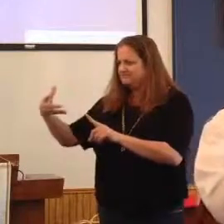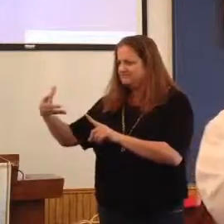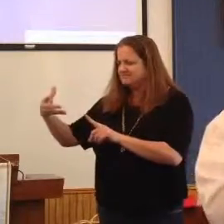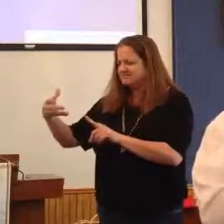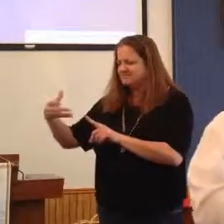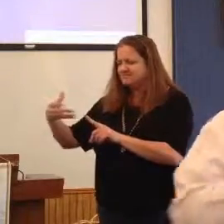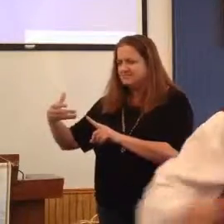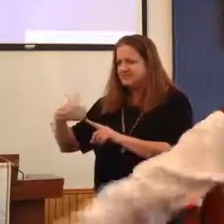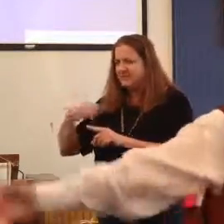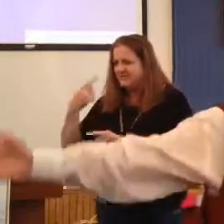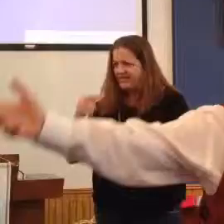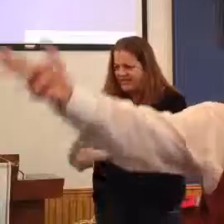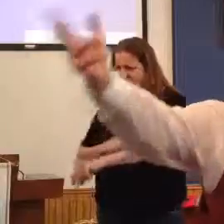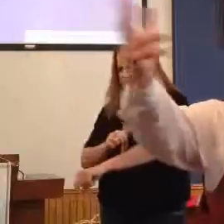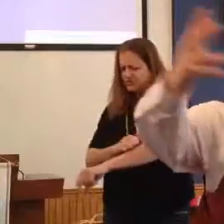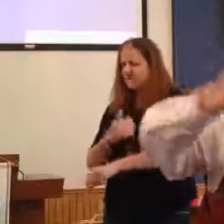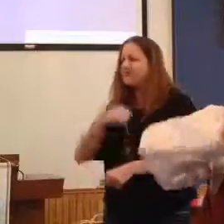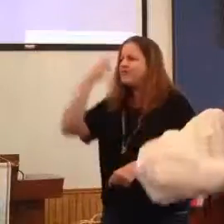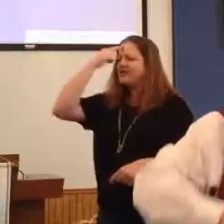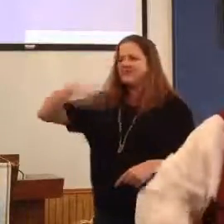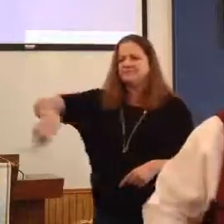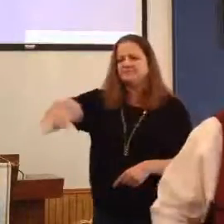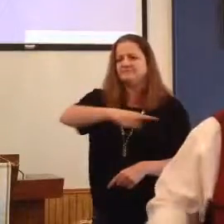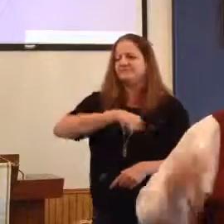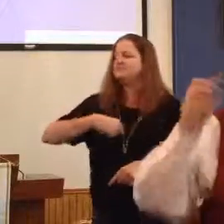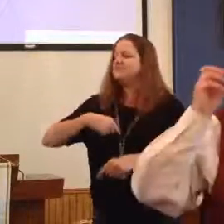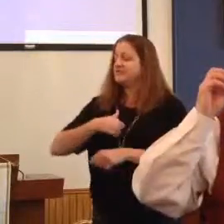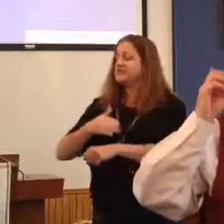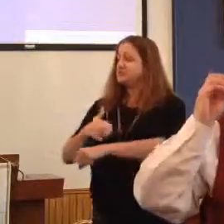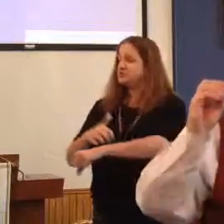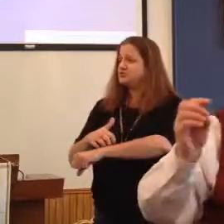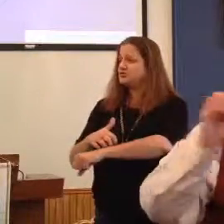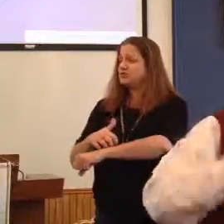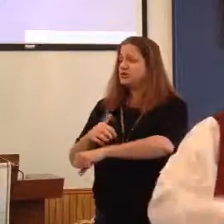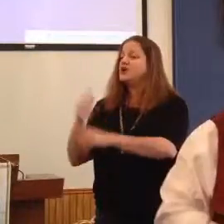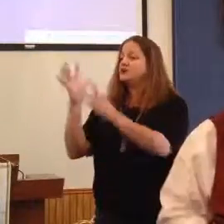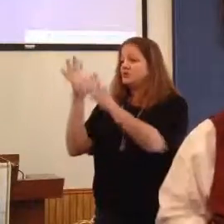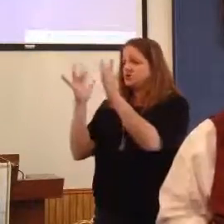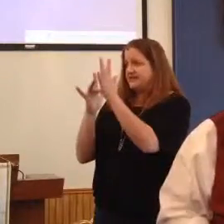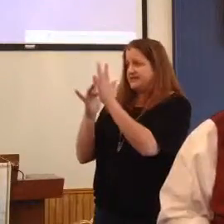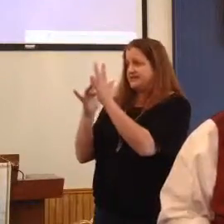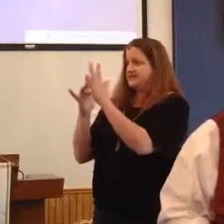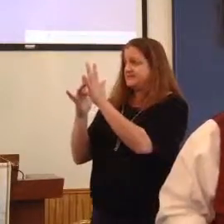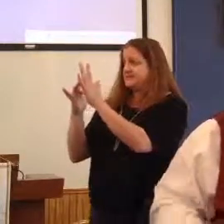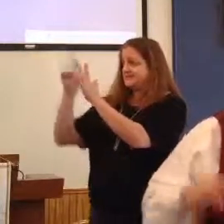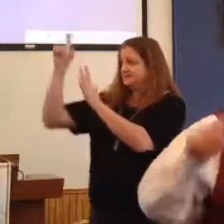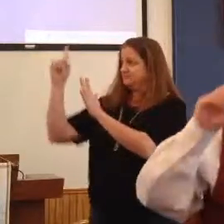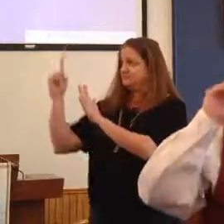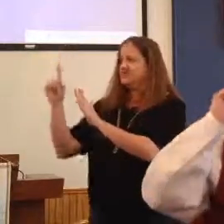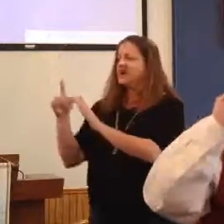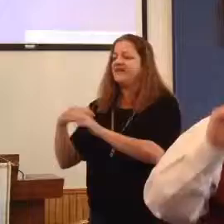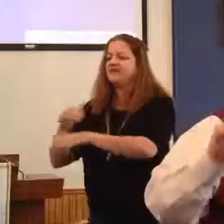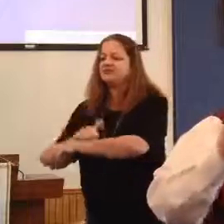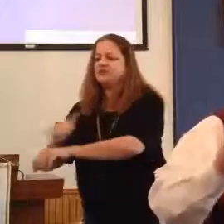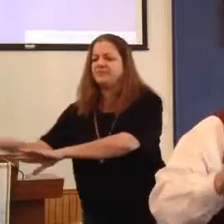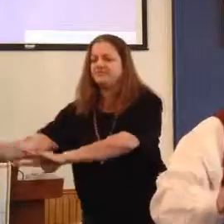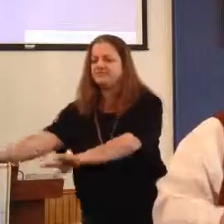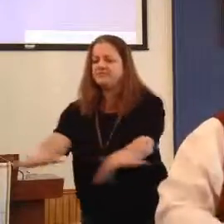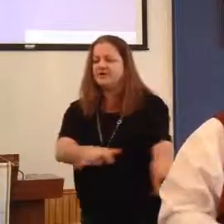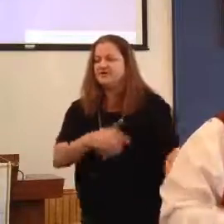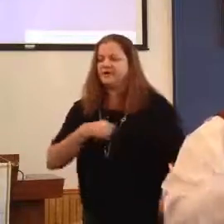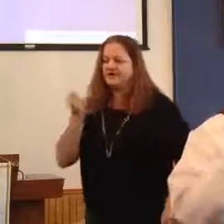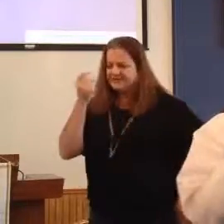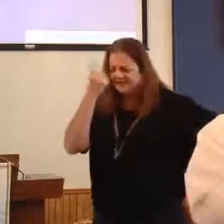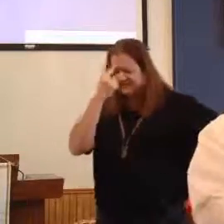We need to think of sheep. If we think of ourselves as Jesus' sheep, then we need to think